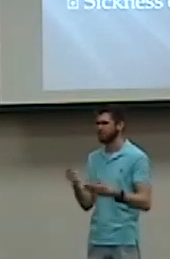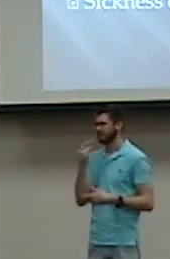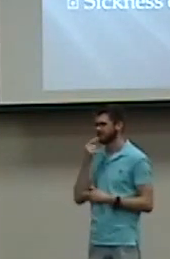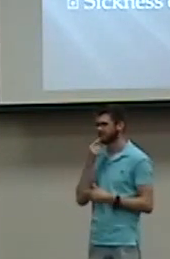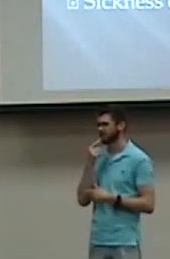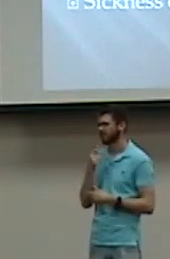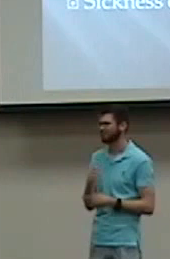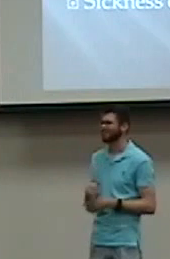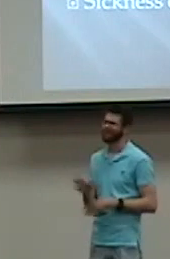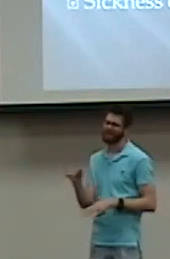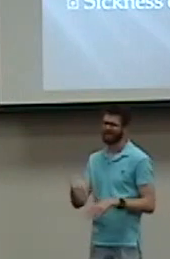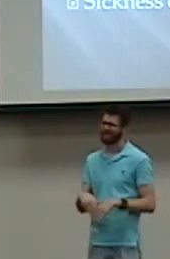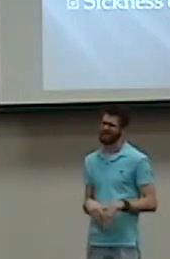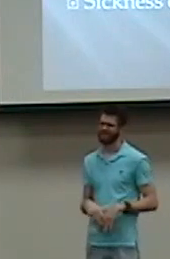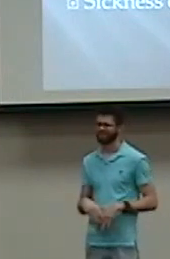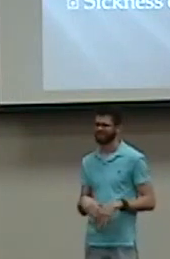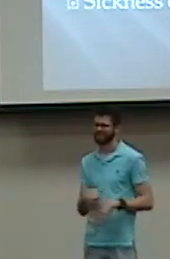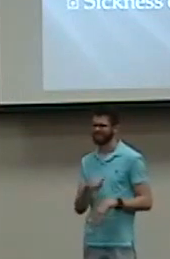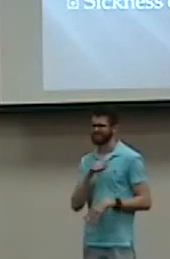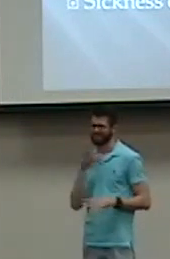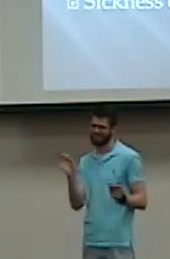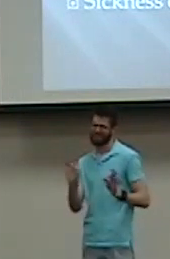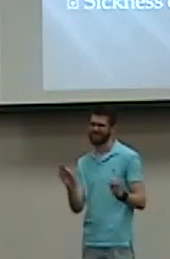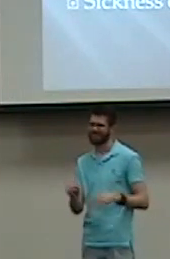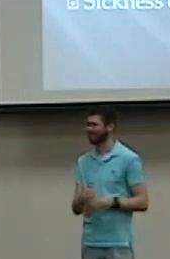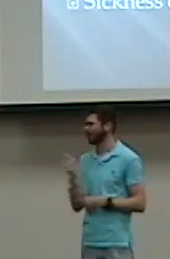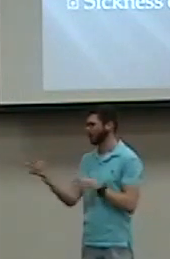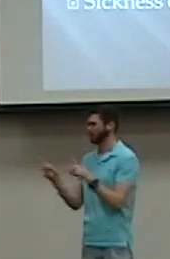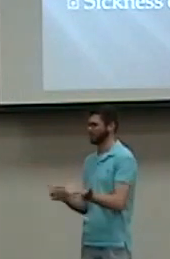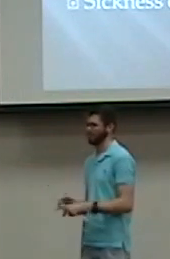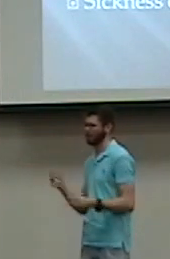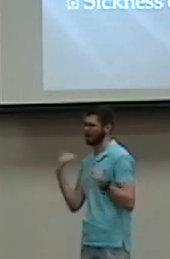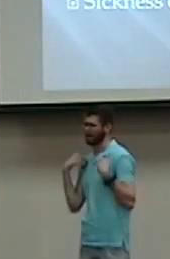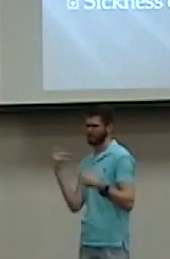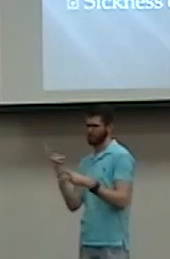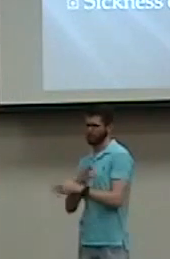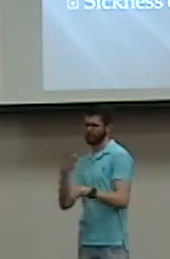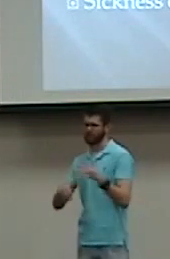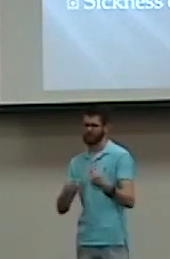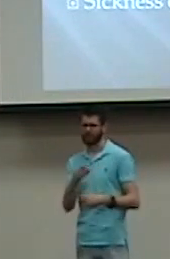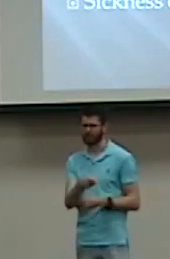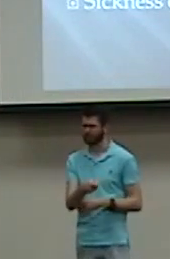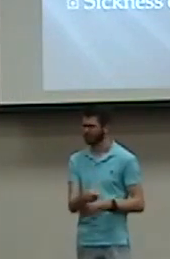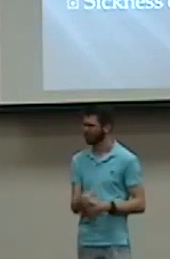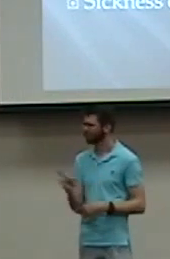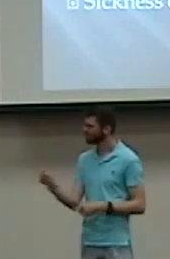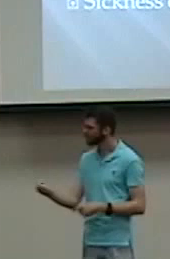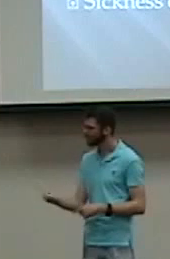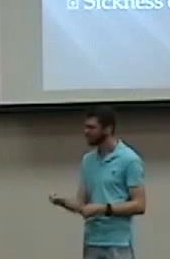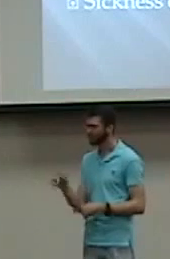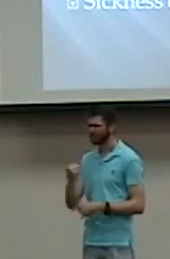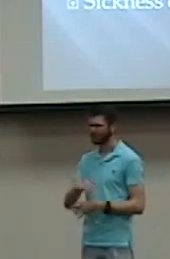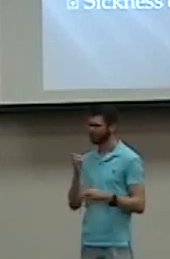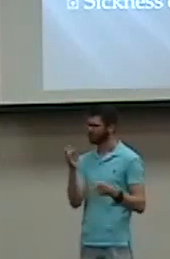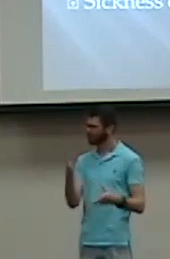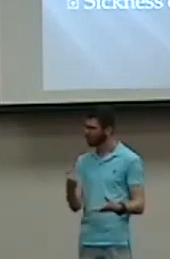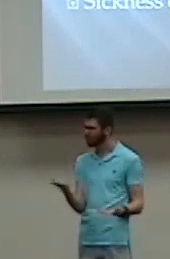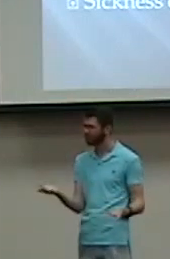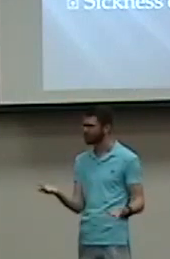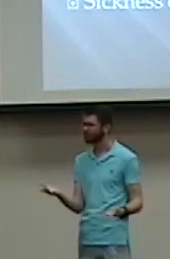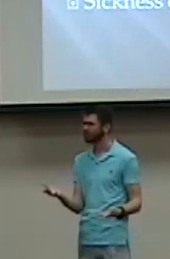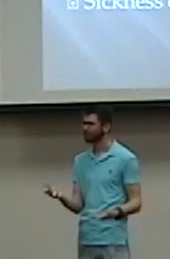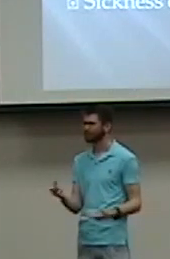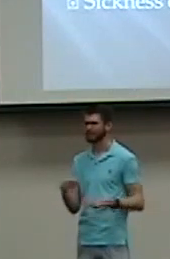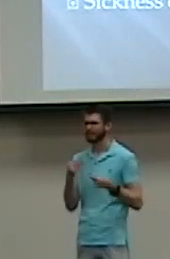helping either person. Both are suffering. Both need your help. Both need your hope. By telling them that, well, you're not hurting as bad as